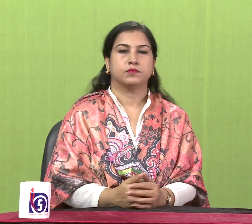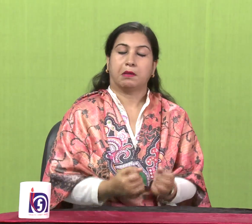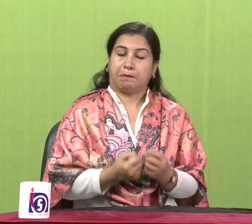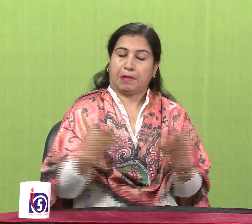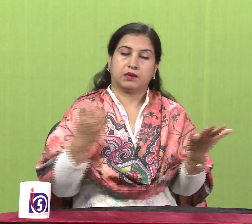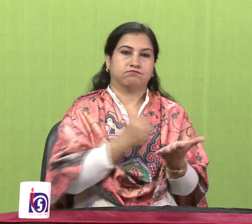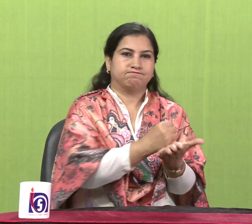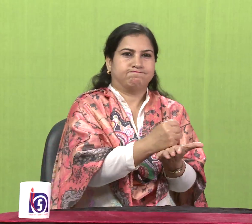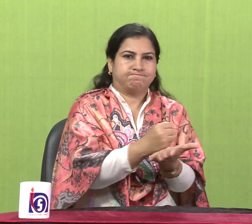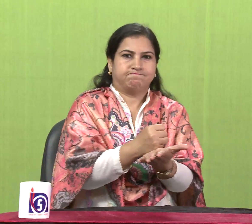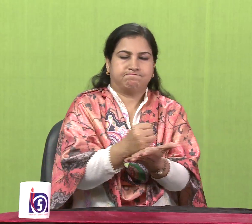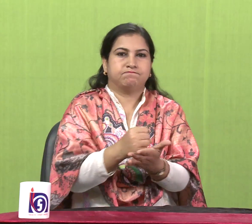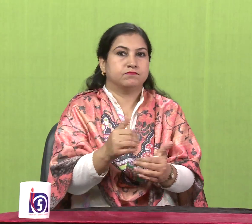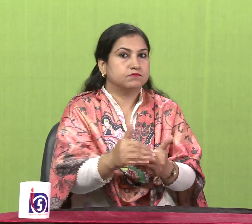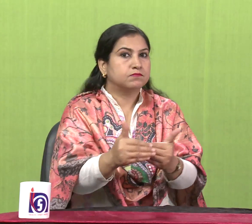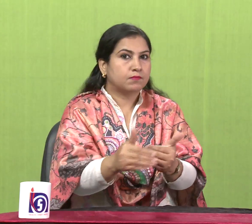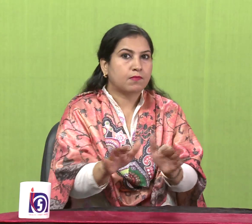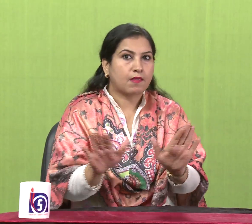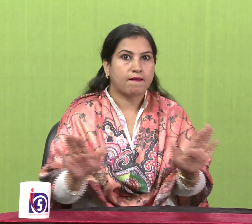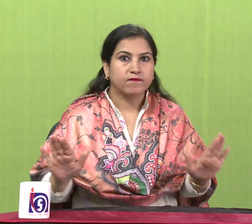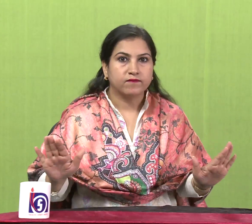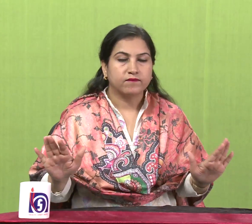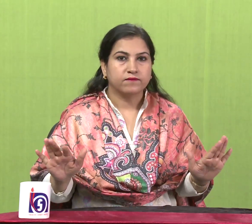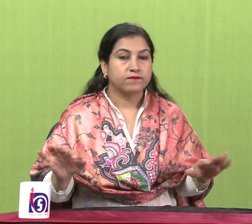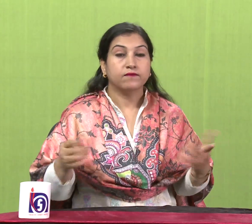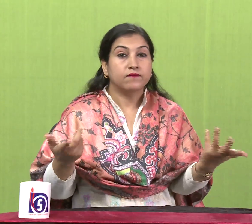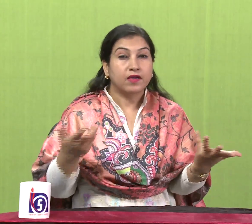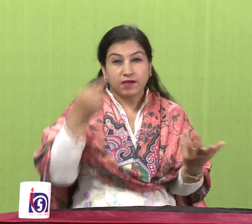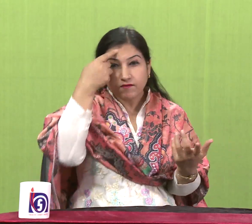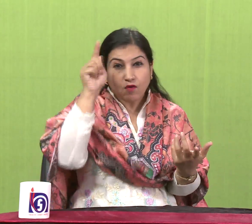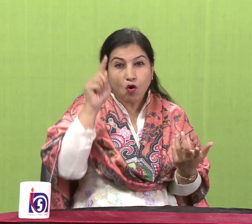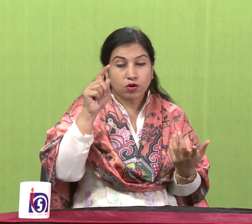Many efforts have been made for the development of the country